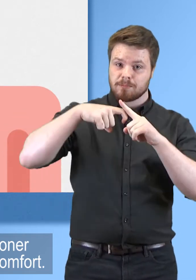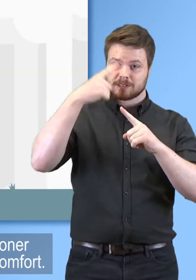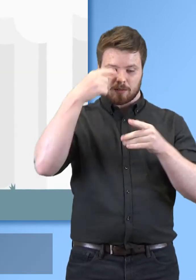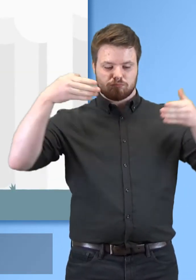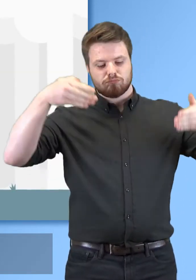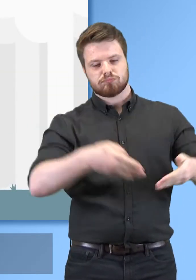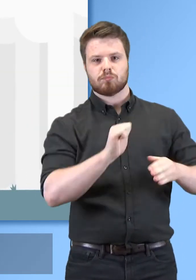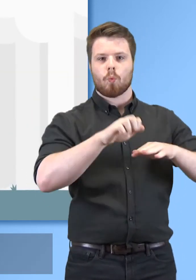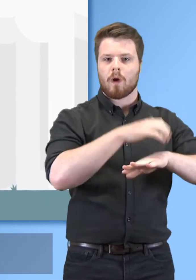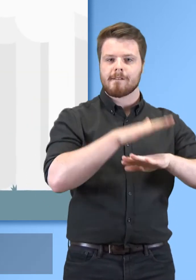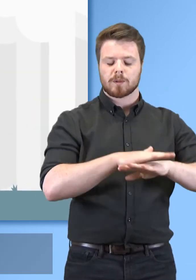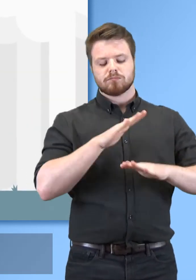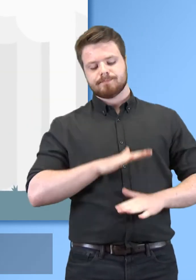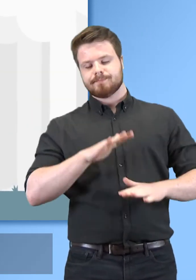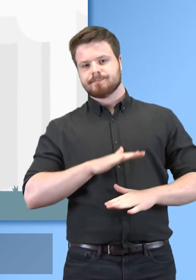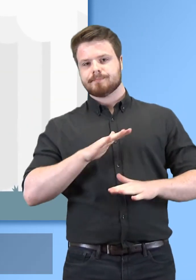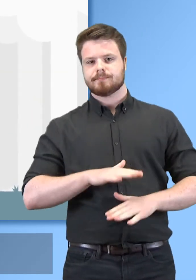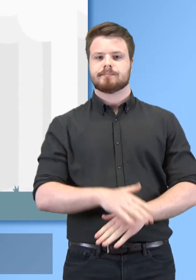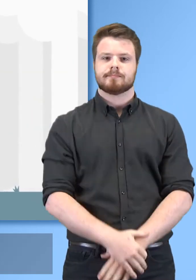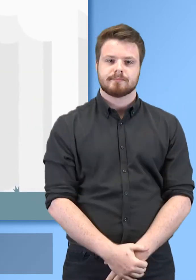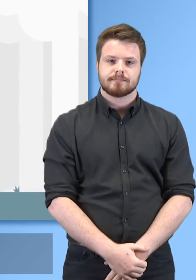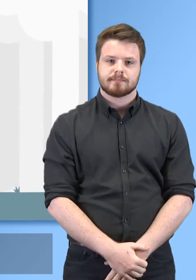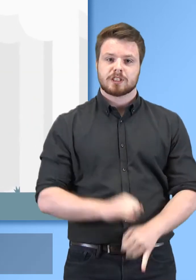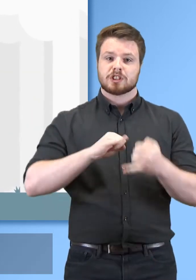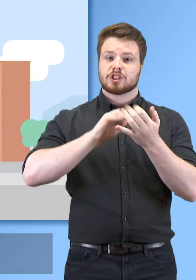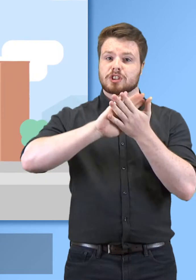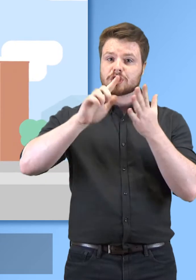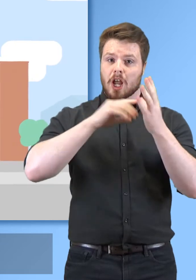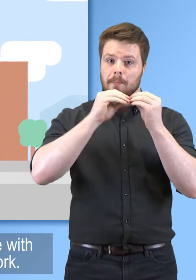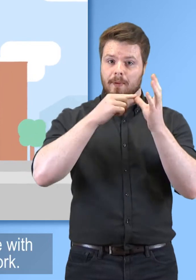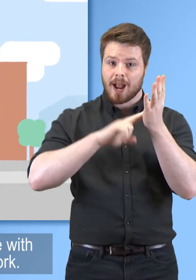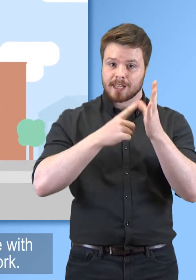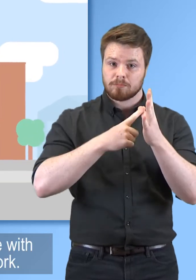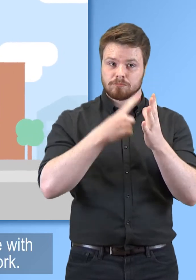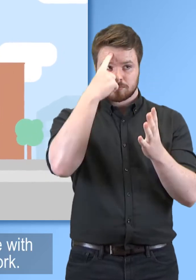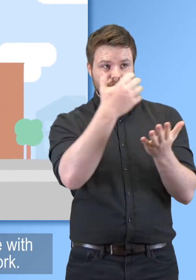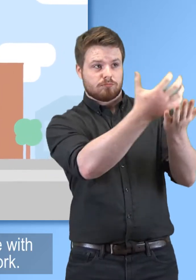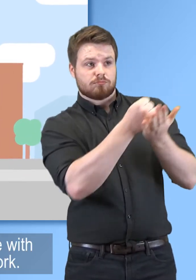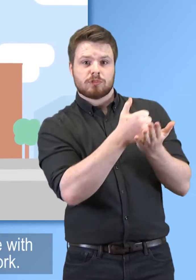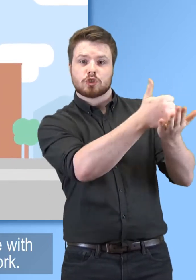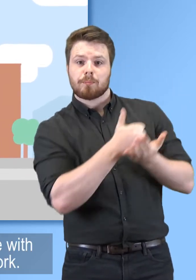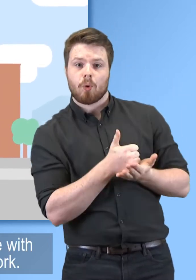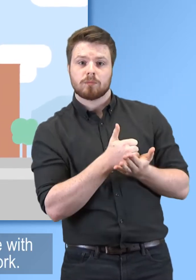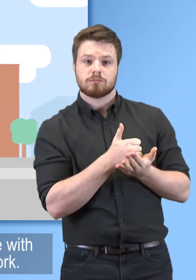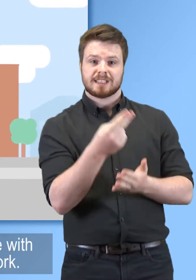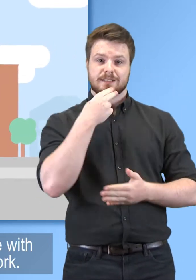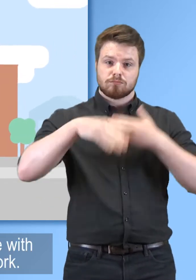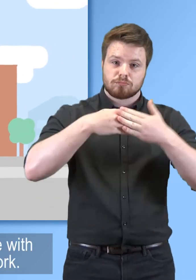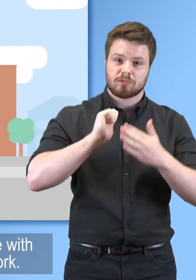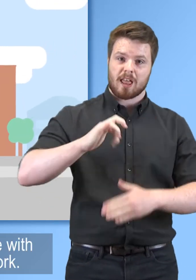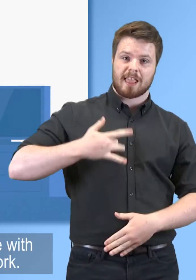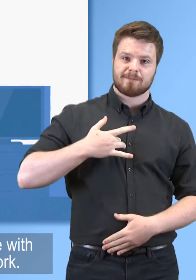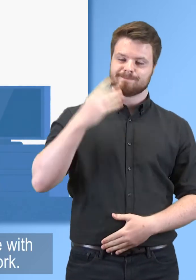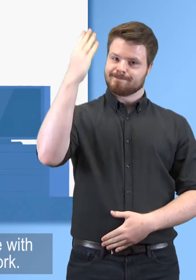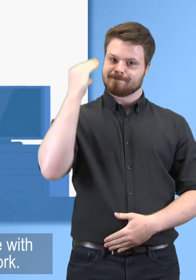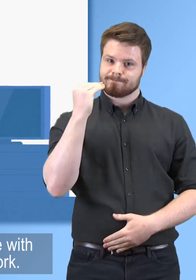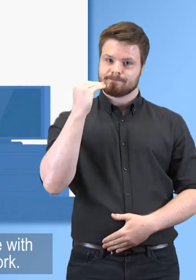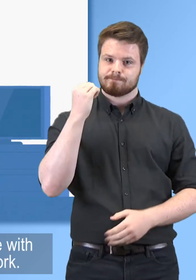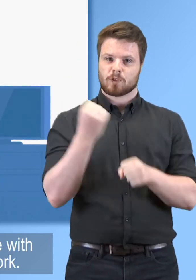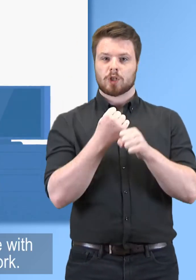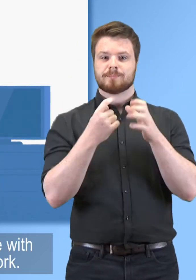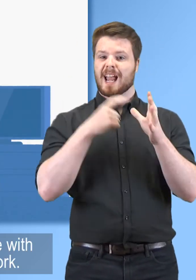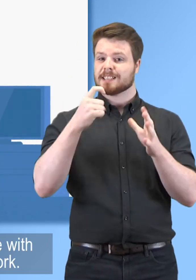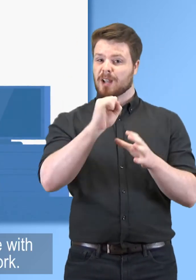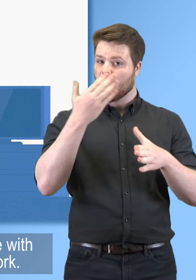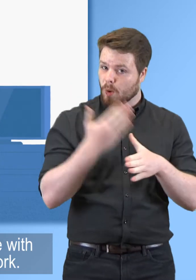comfort. Maciek can bury his wife with dignity. Shabana can get the support she needs to live with her impairment caused